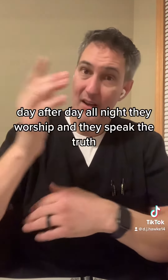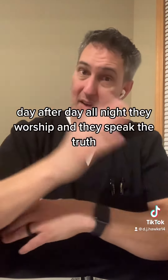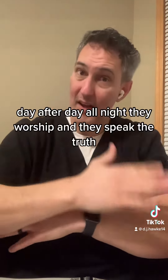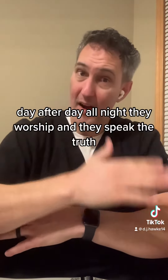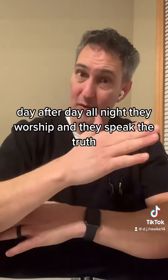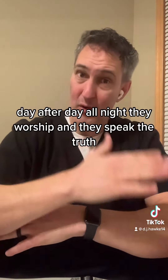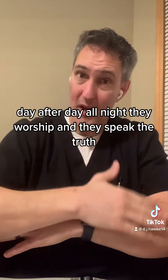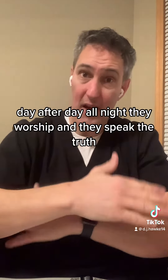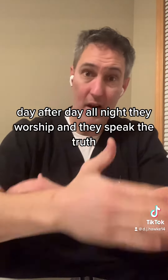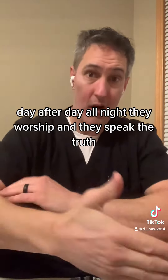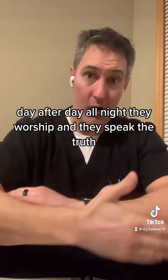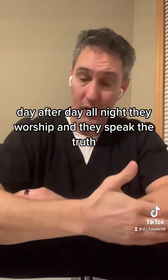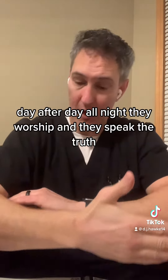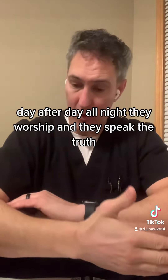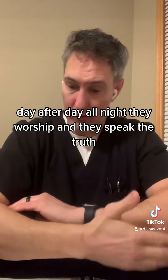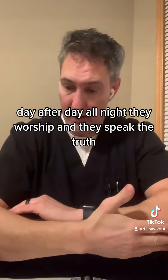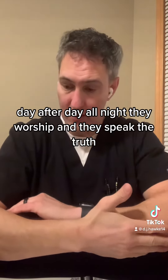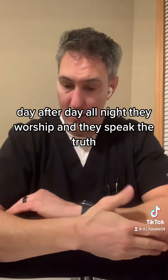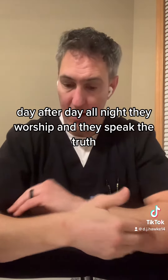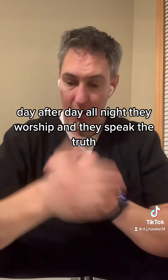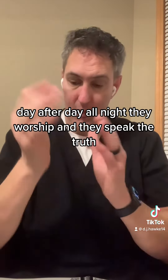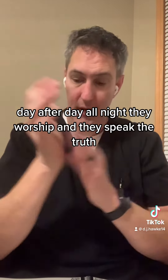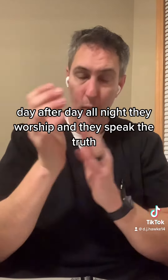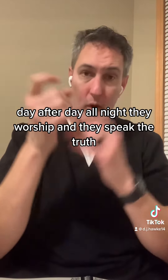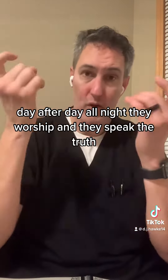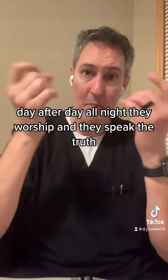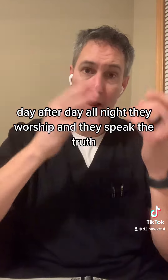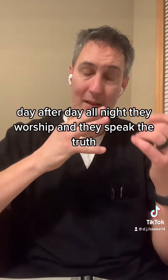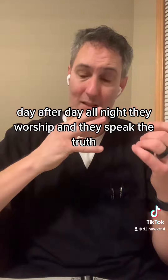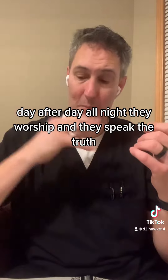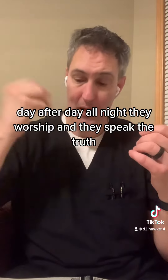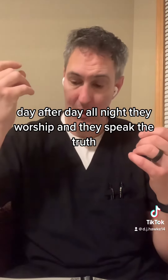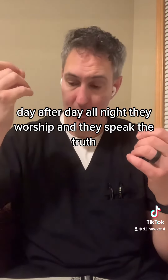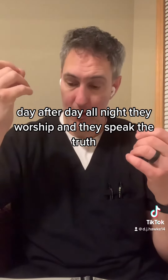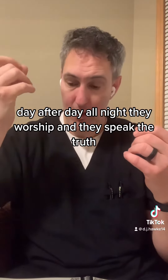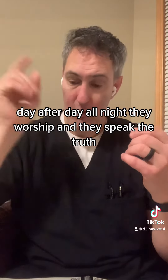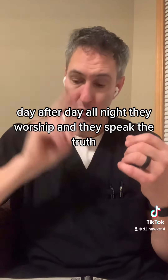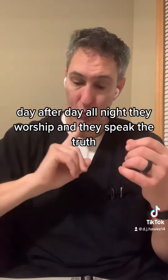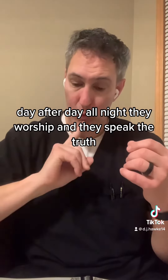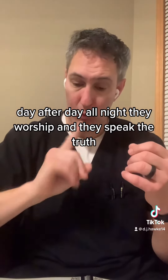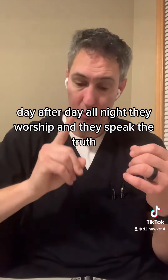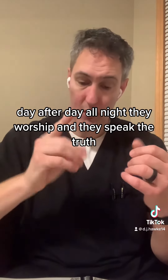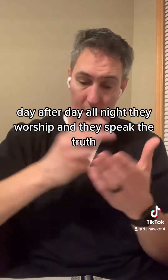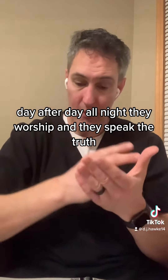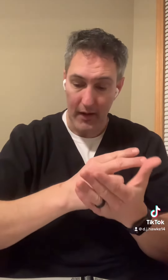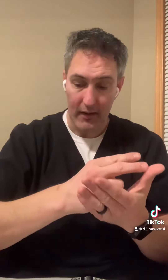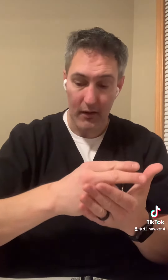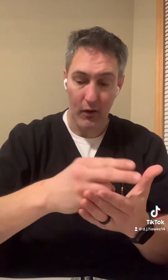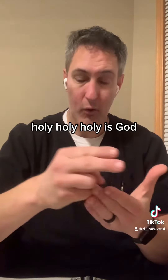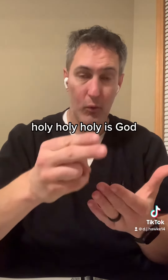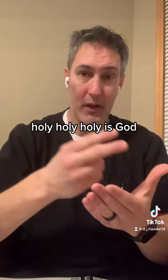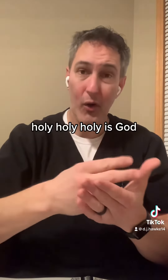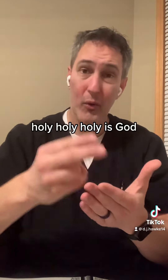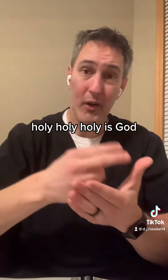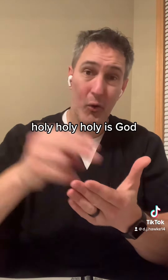Day after day, night all night, they worship and they speak the truth that holy, holy, holy